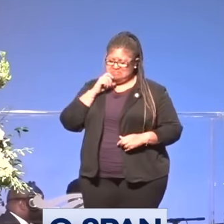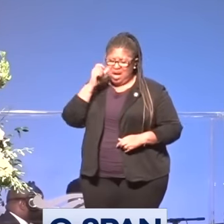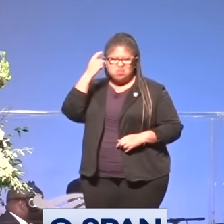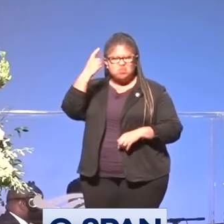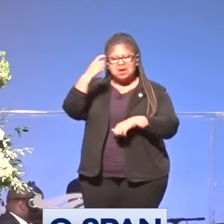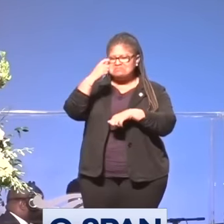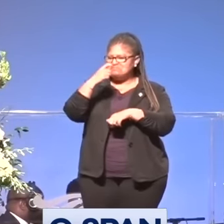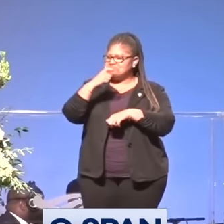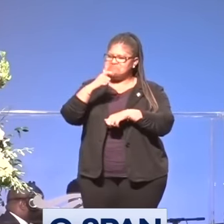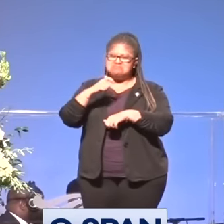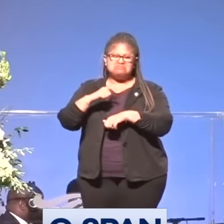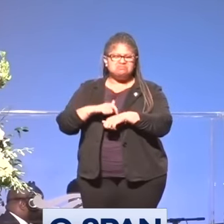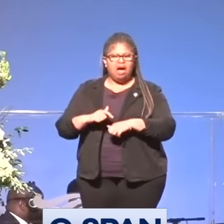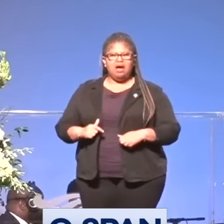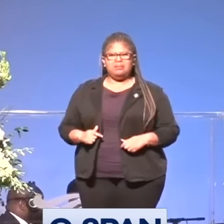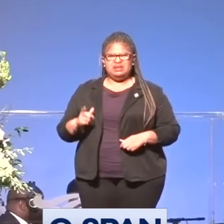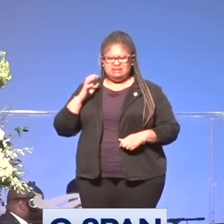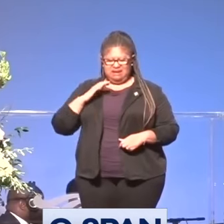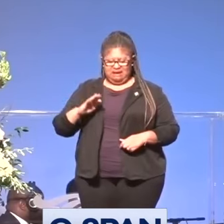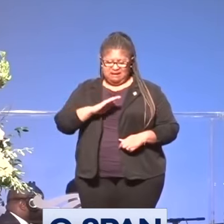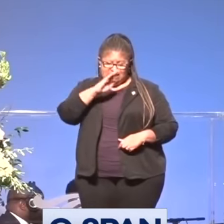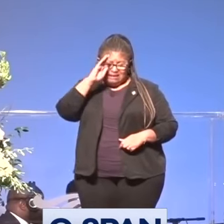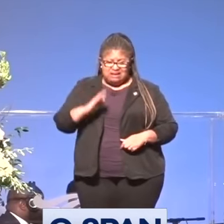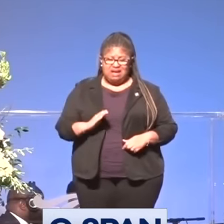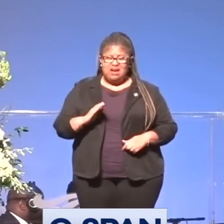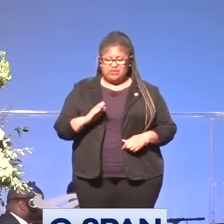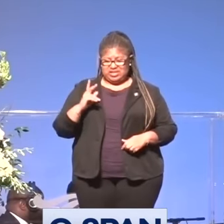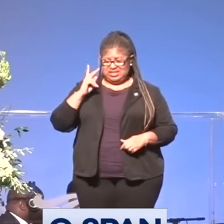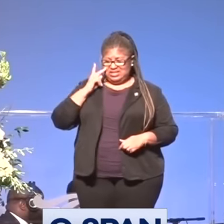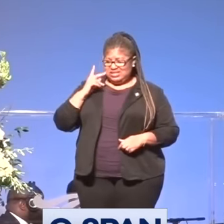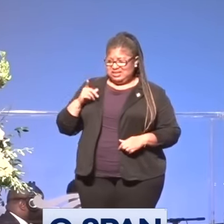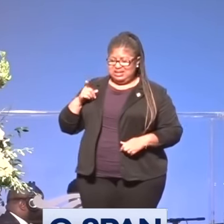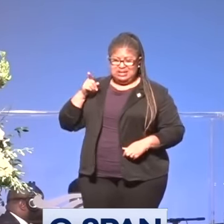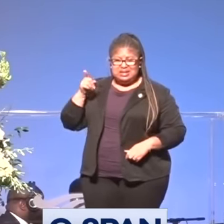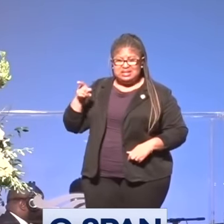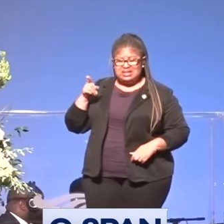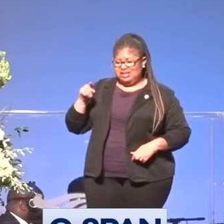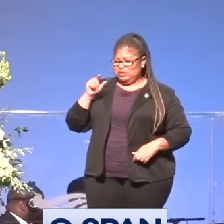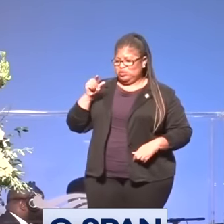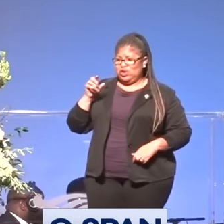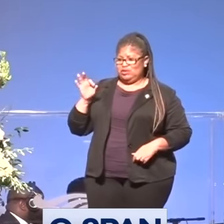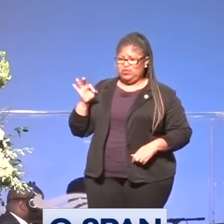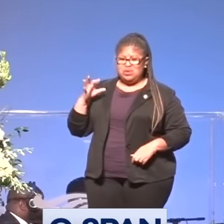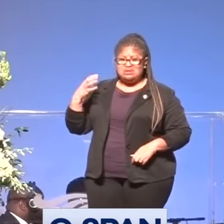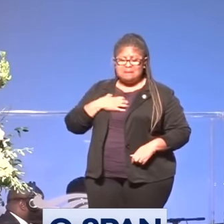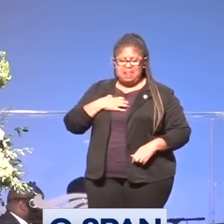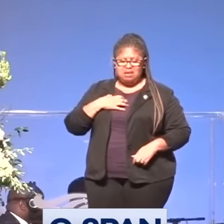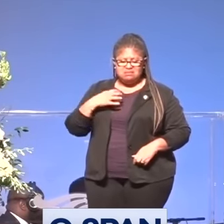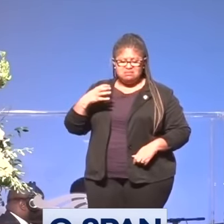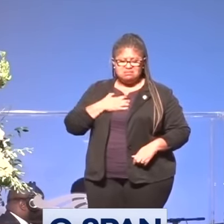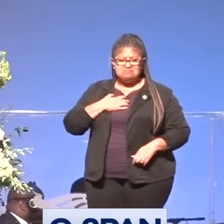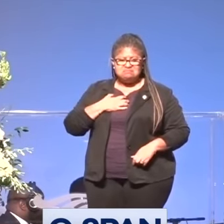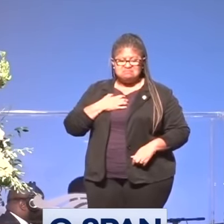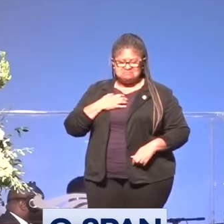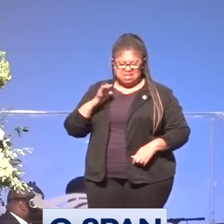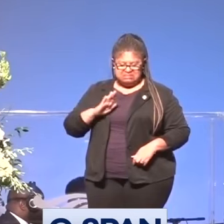time did I ever see George Floyd complain.